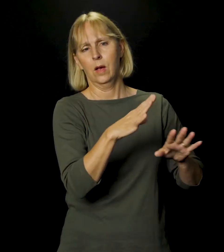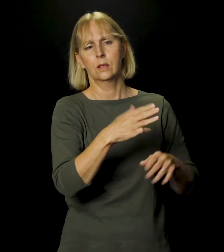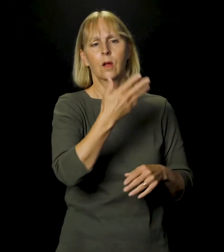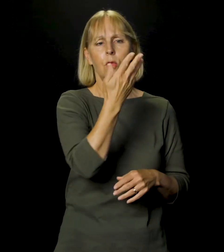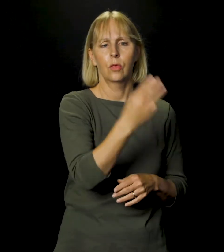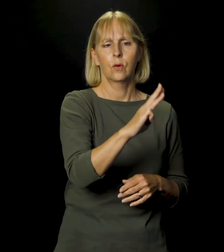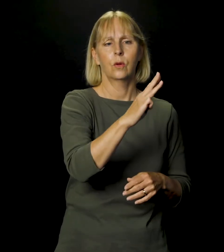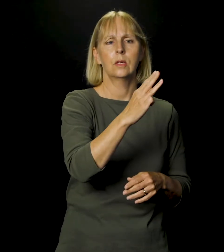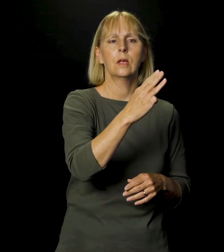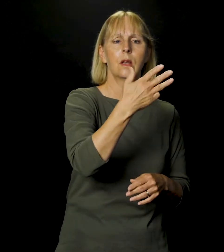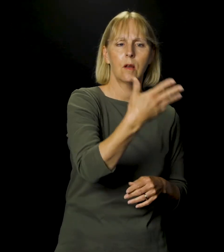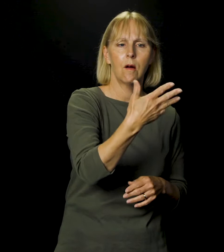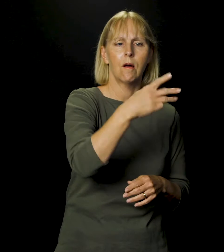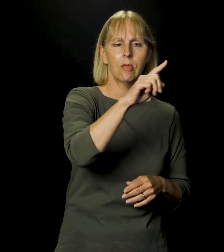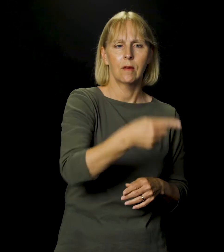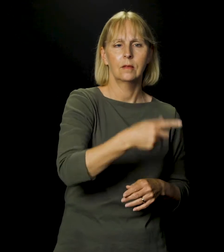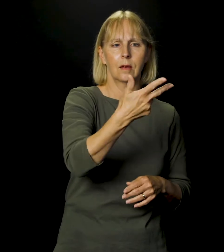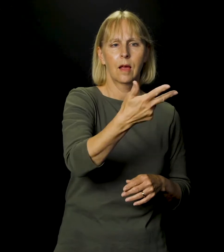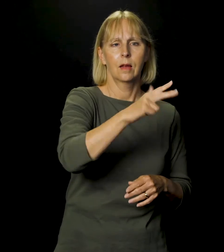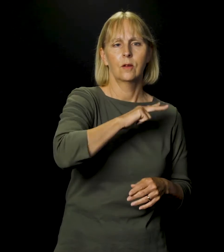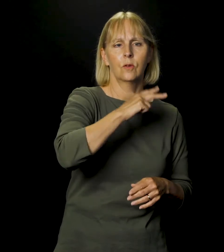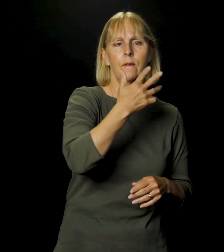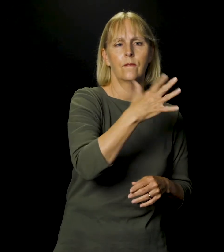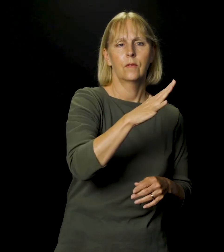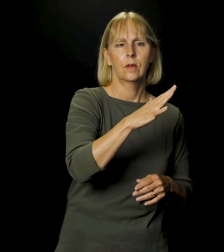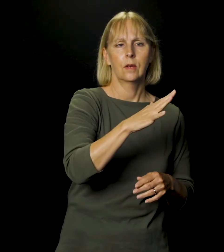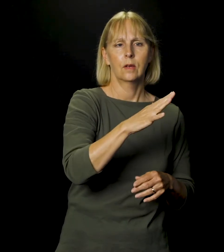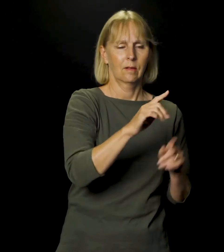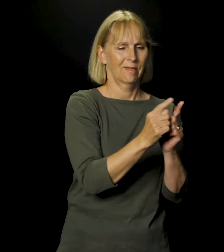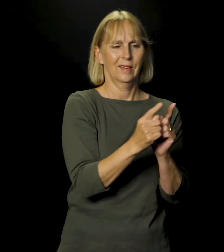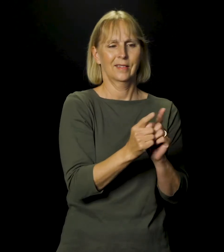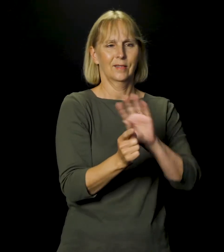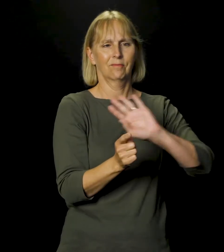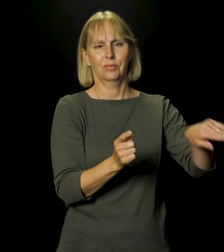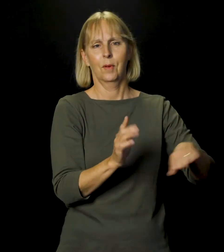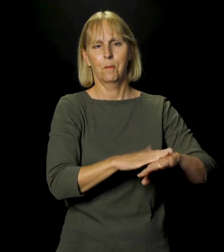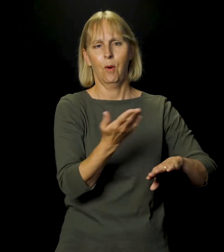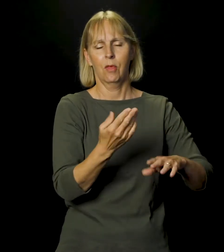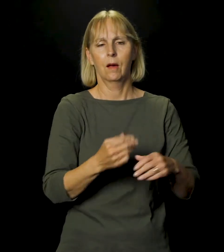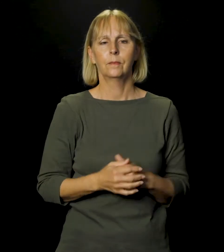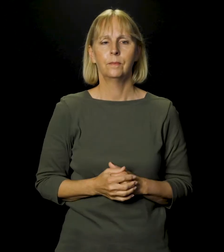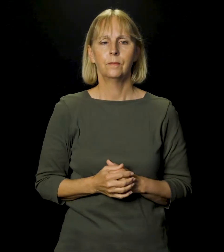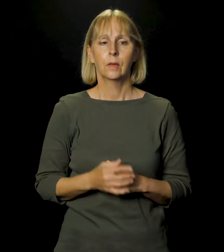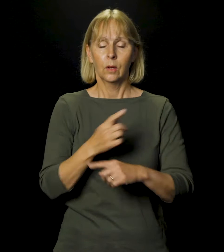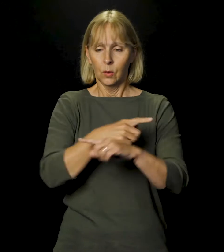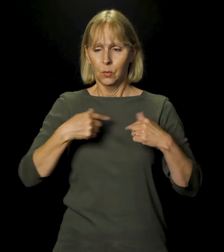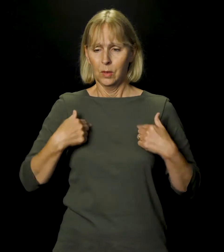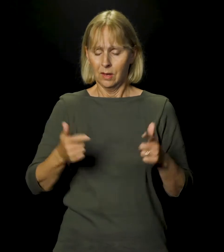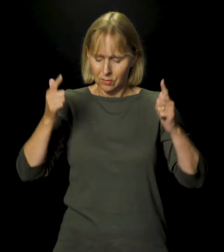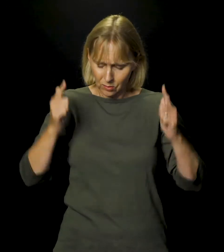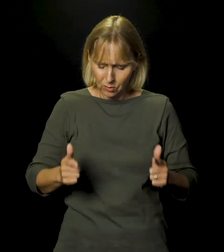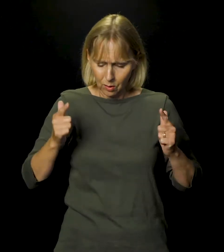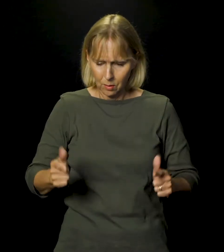39,850 items every time we go to the supermarket. We experience a staggering volume of